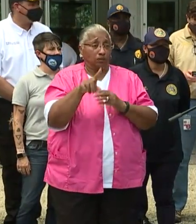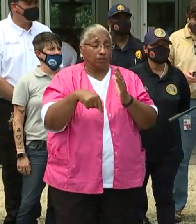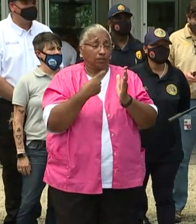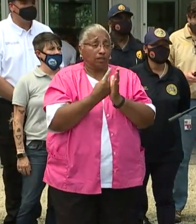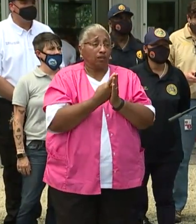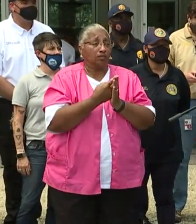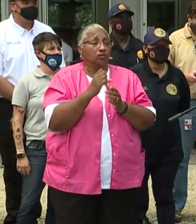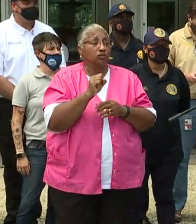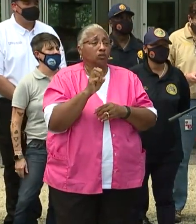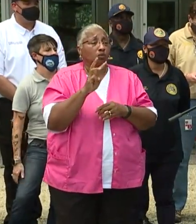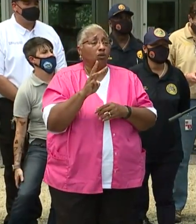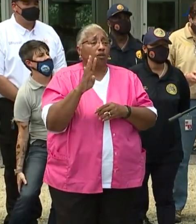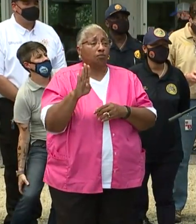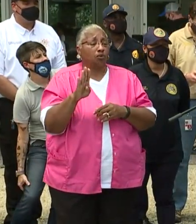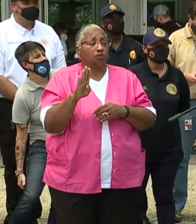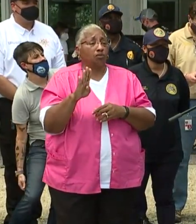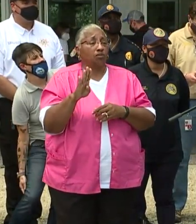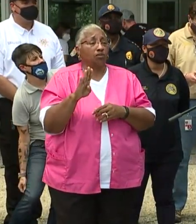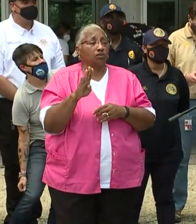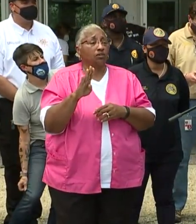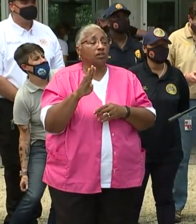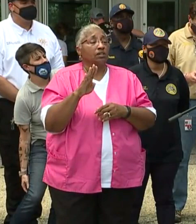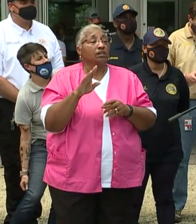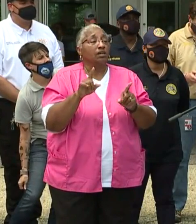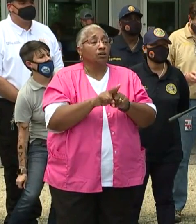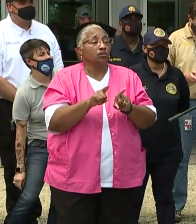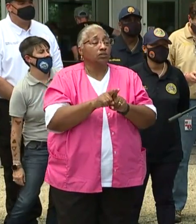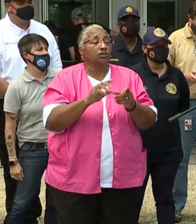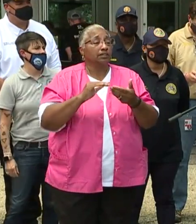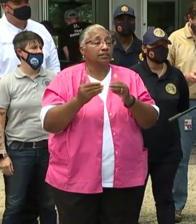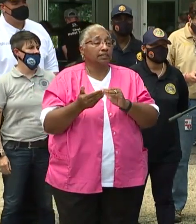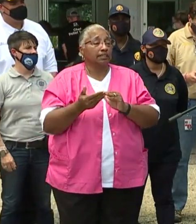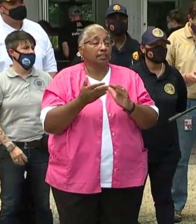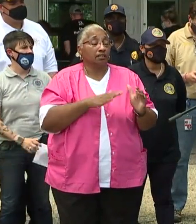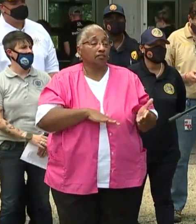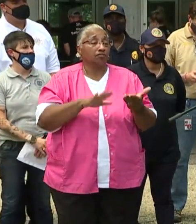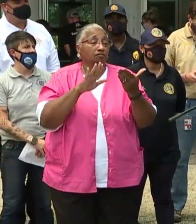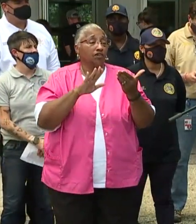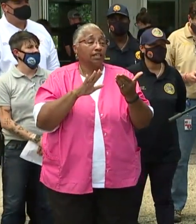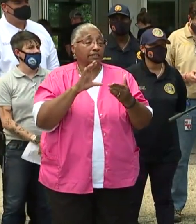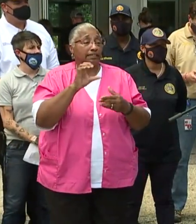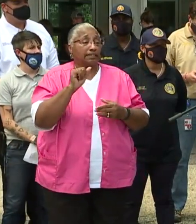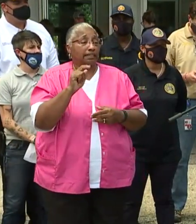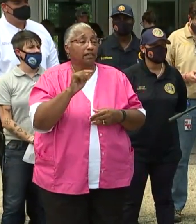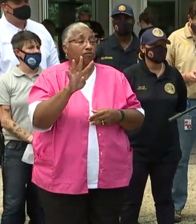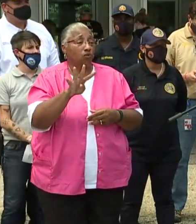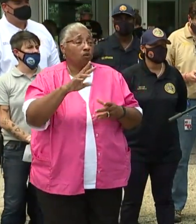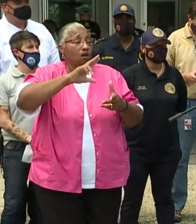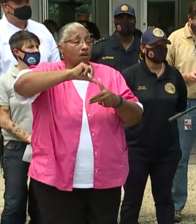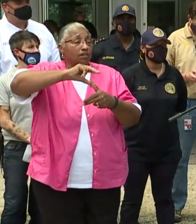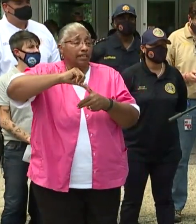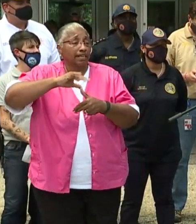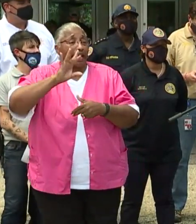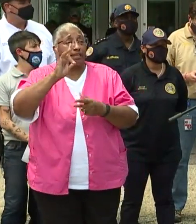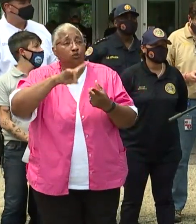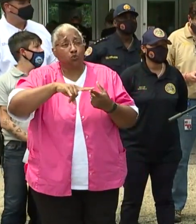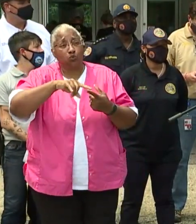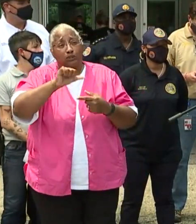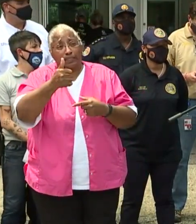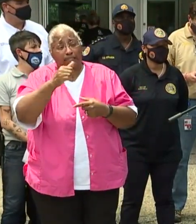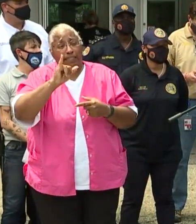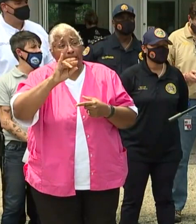Sewage and Water Board and the city faced Category 4 hurricane and 8 to 10 inches of rain. And